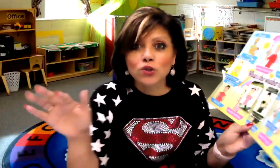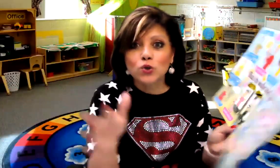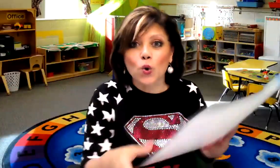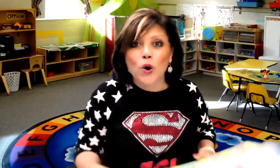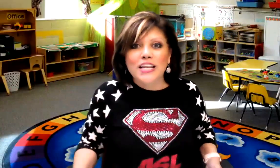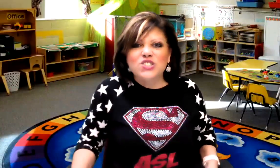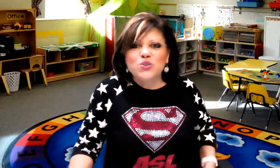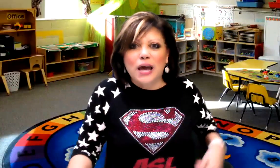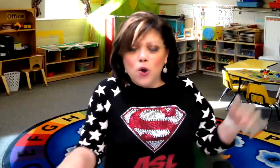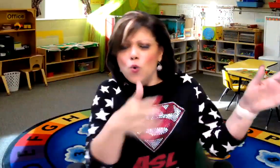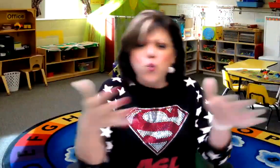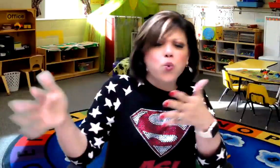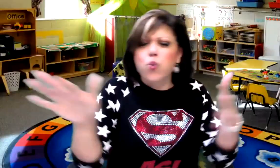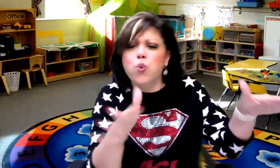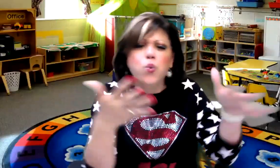Ventuoso. Let's do that.